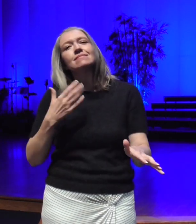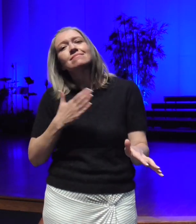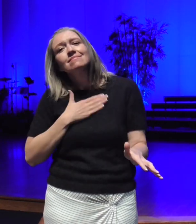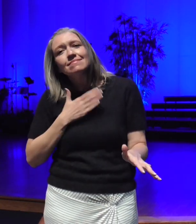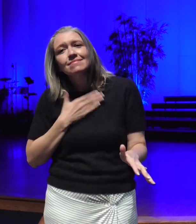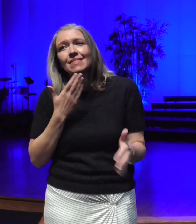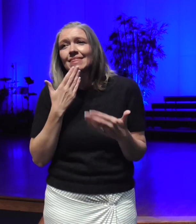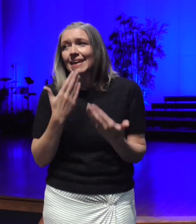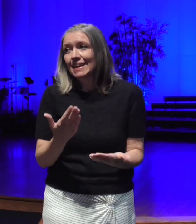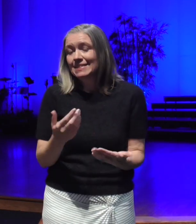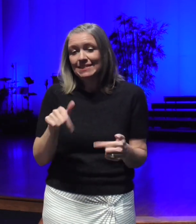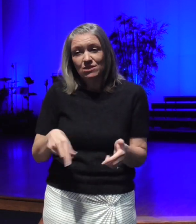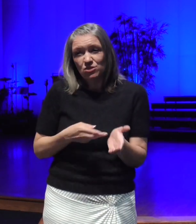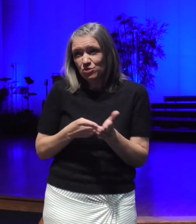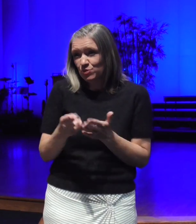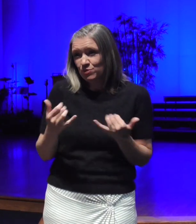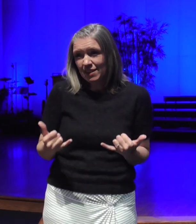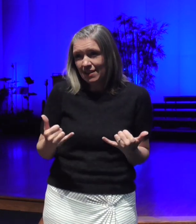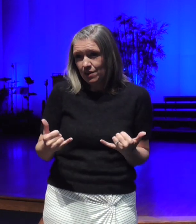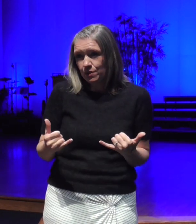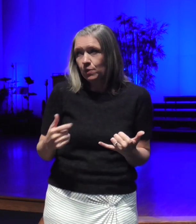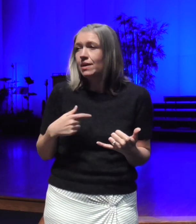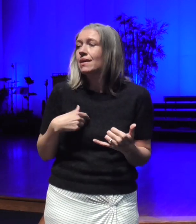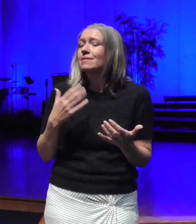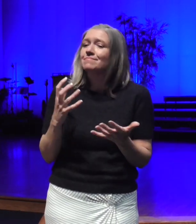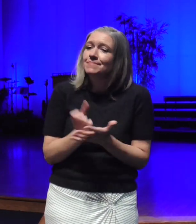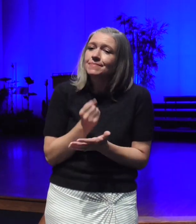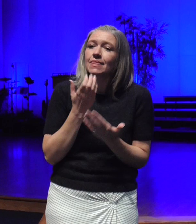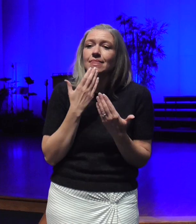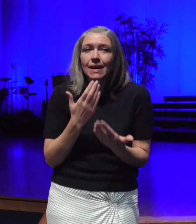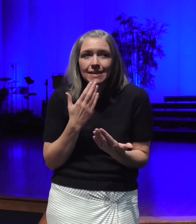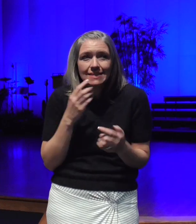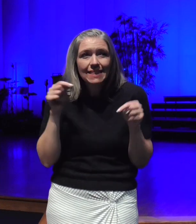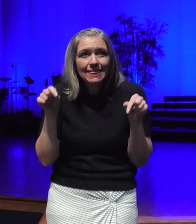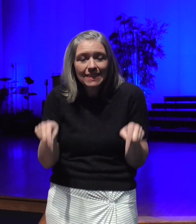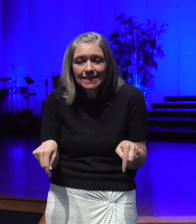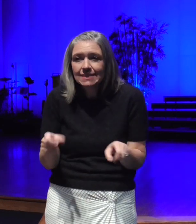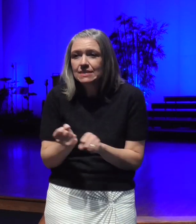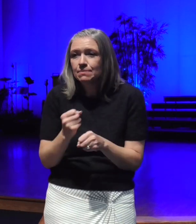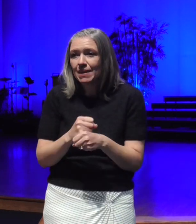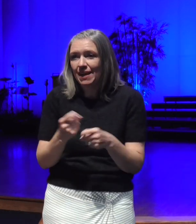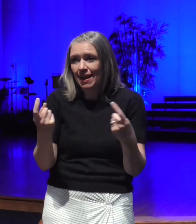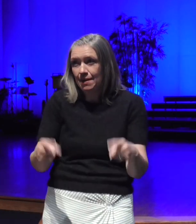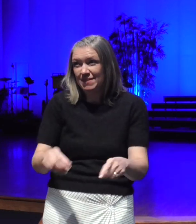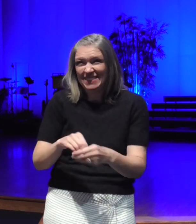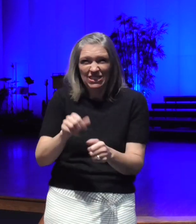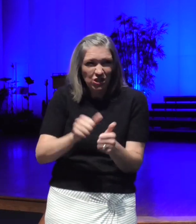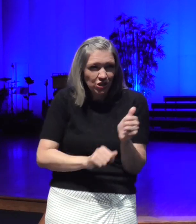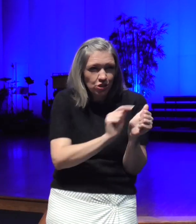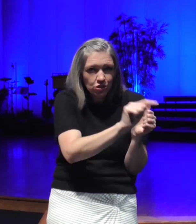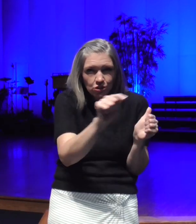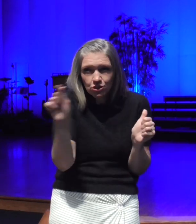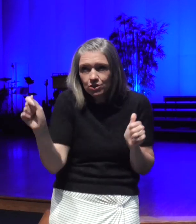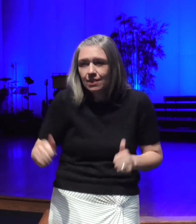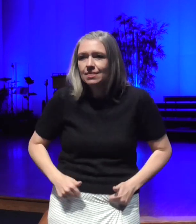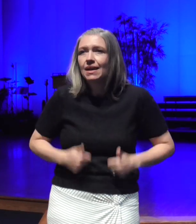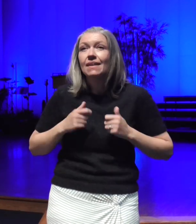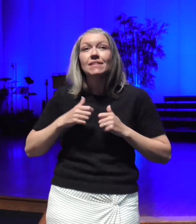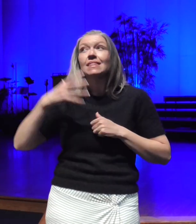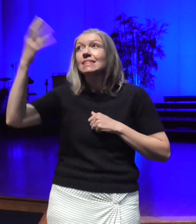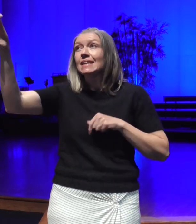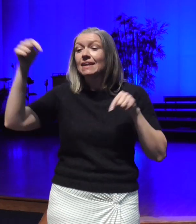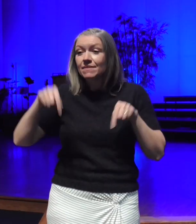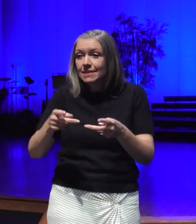is the truth of us now. I give thanks that this is made manifest in each of our lives, that we go forth from this